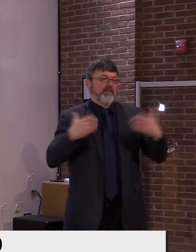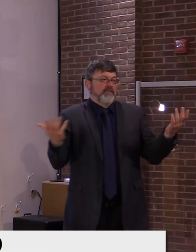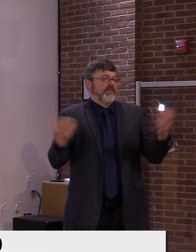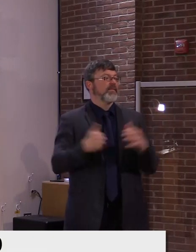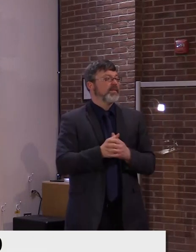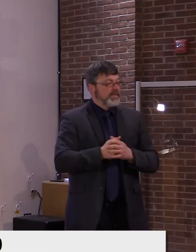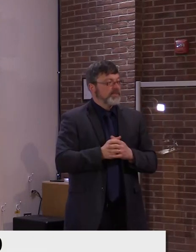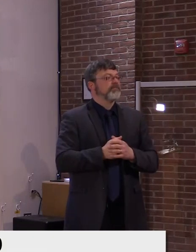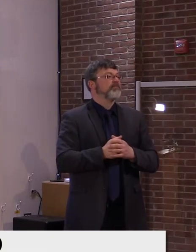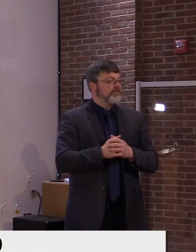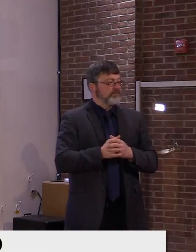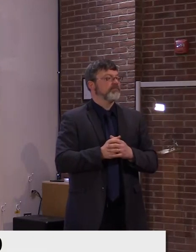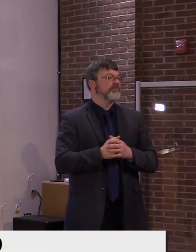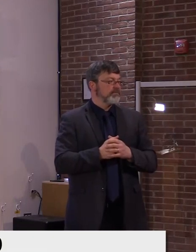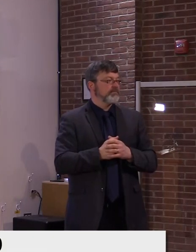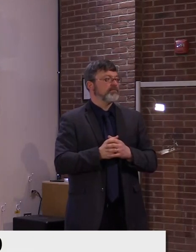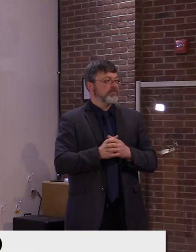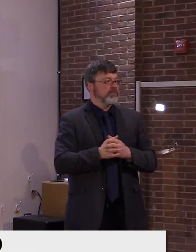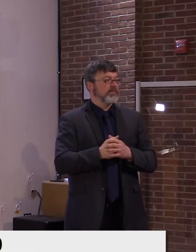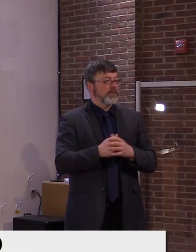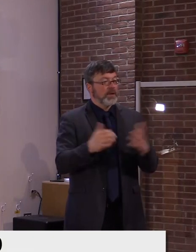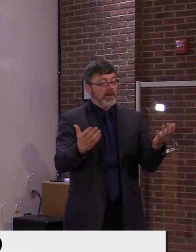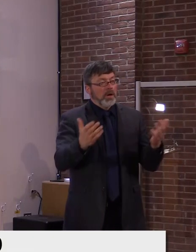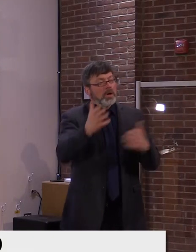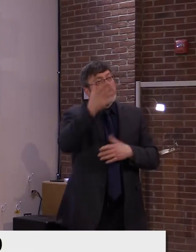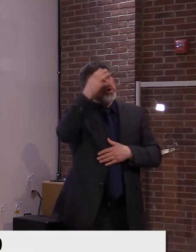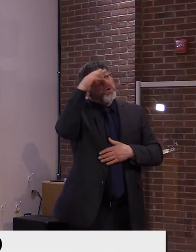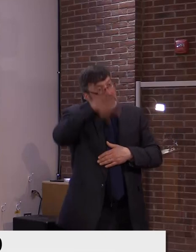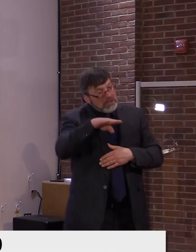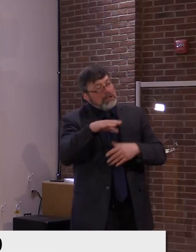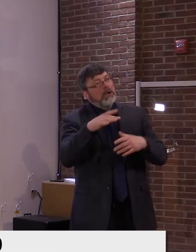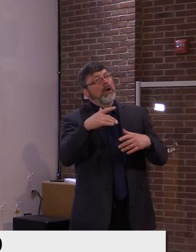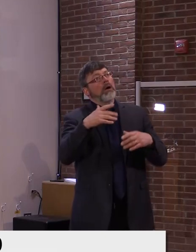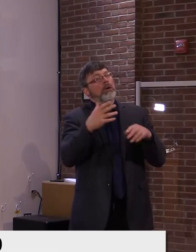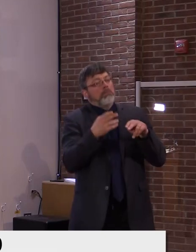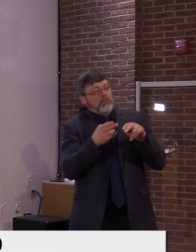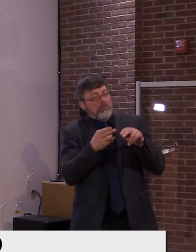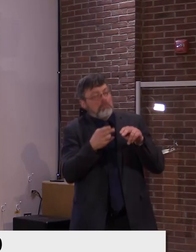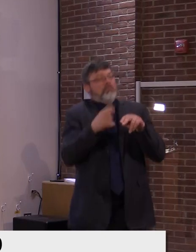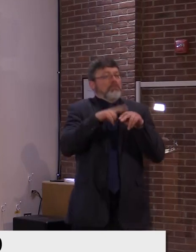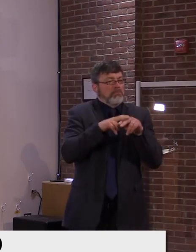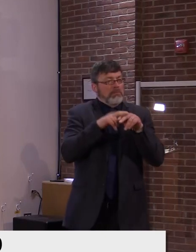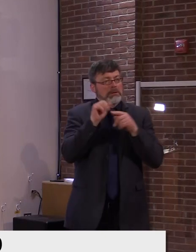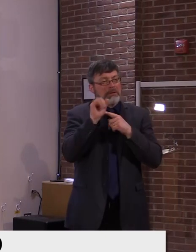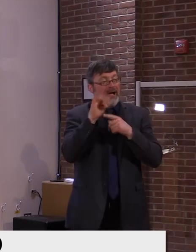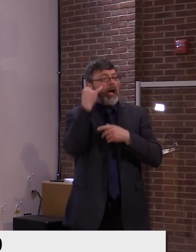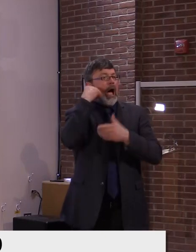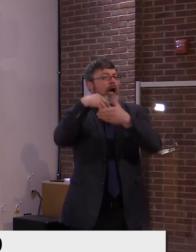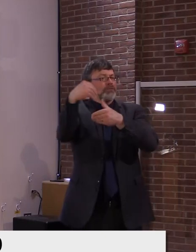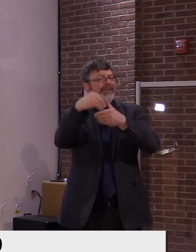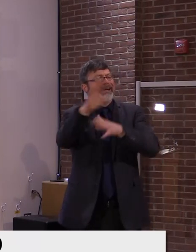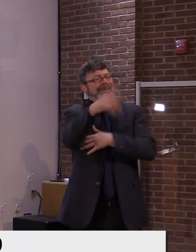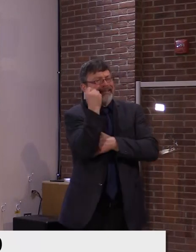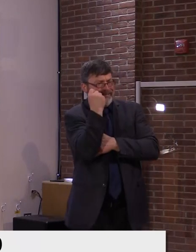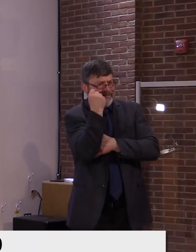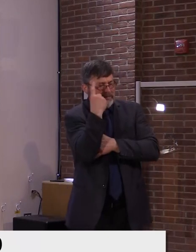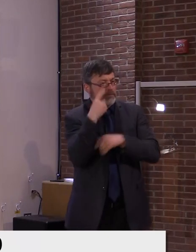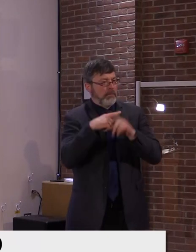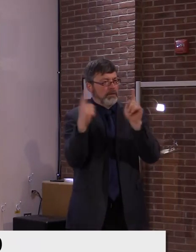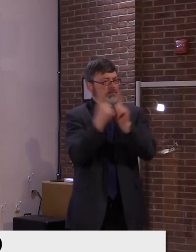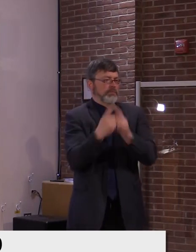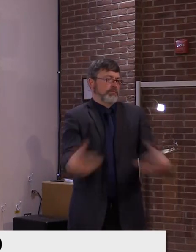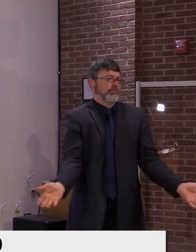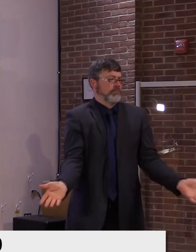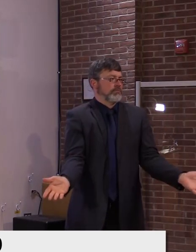inside. And I know how important it is for everyone's mental health to socialize. So on the one hand, I really do get